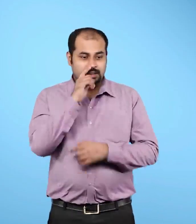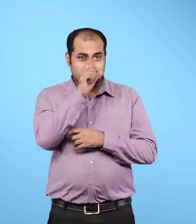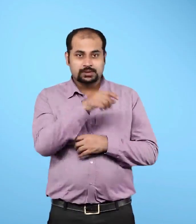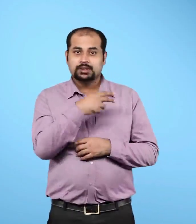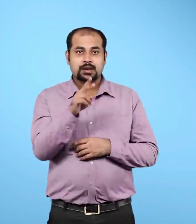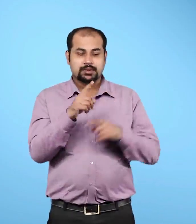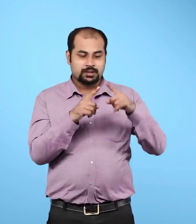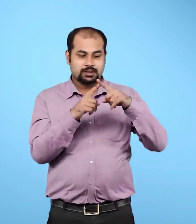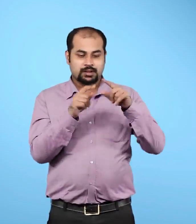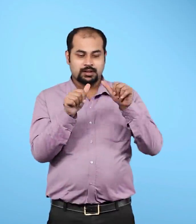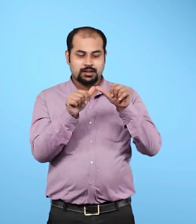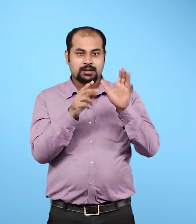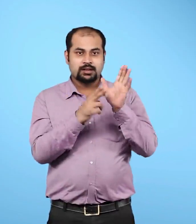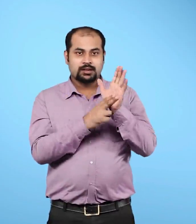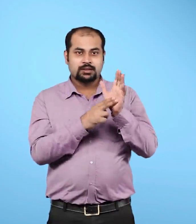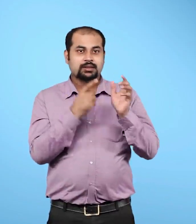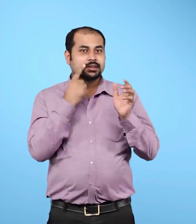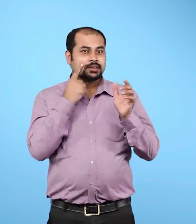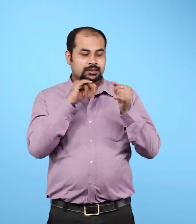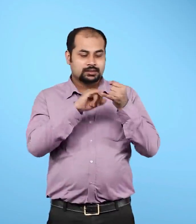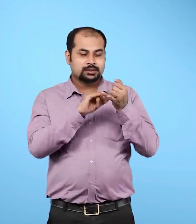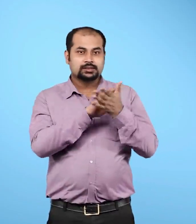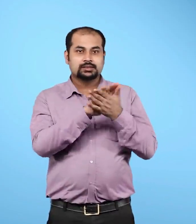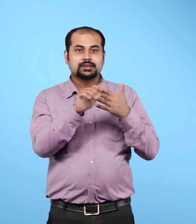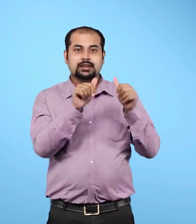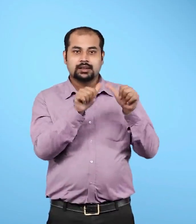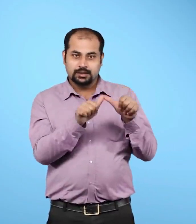Tanisha has 17 pencils.